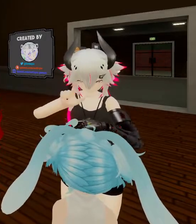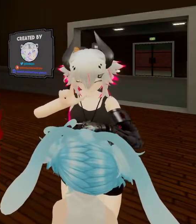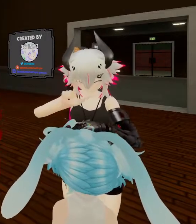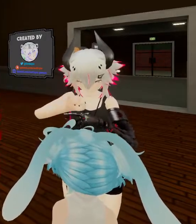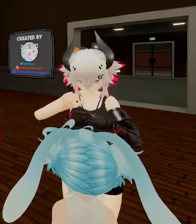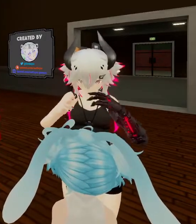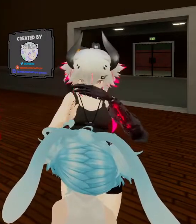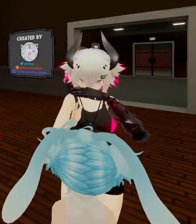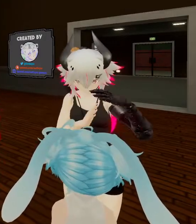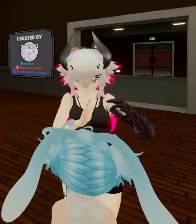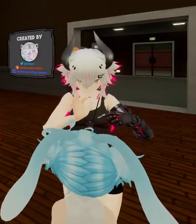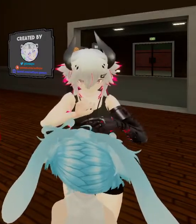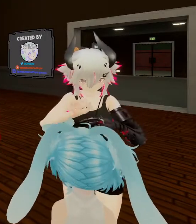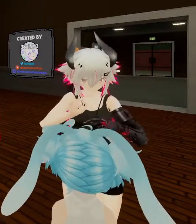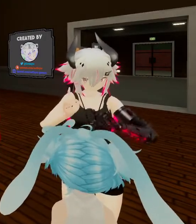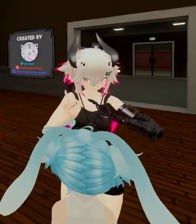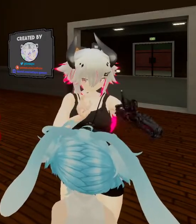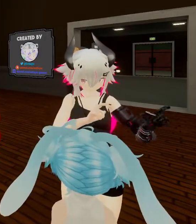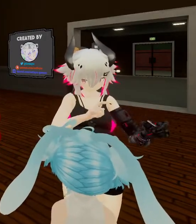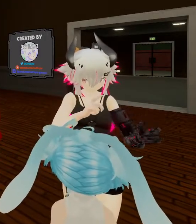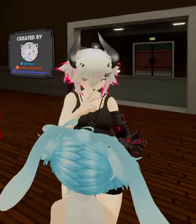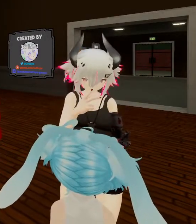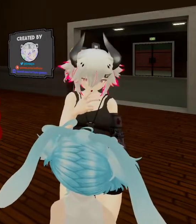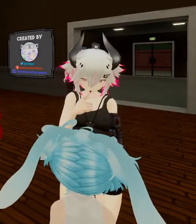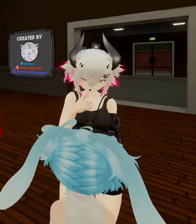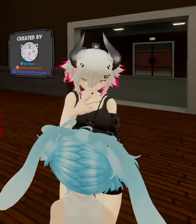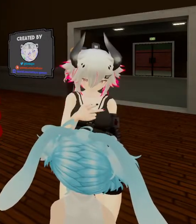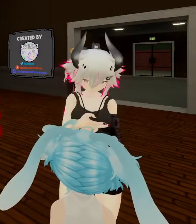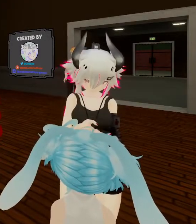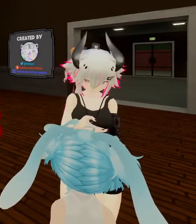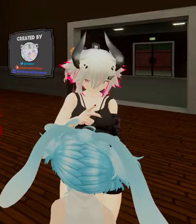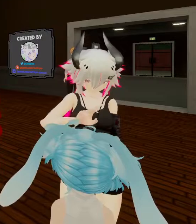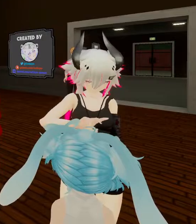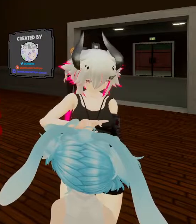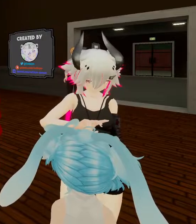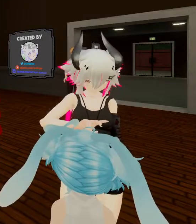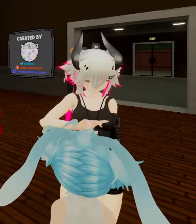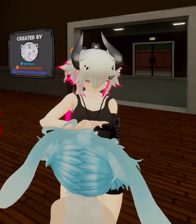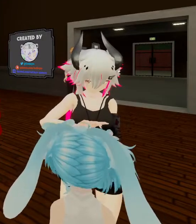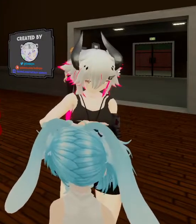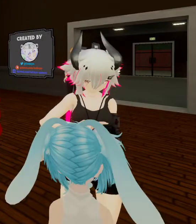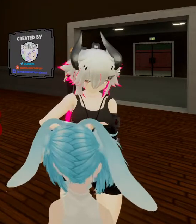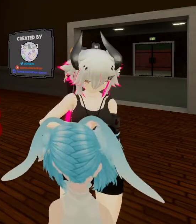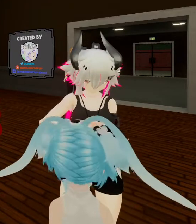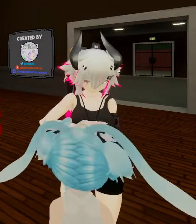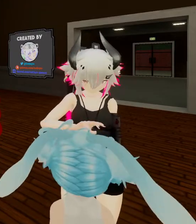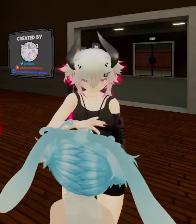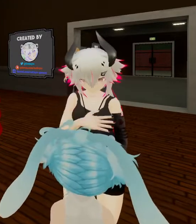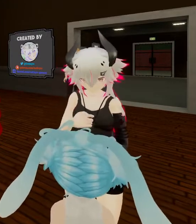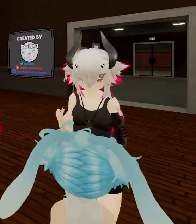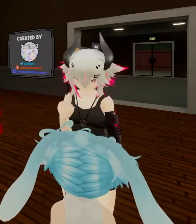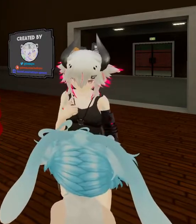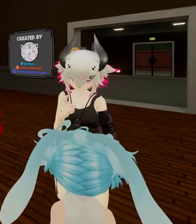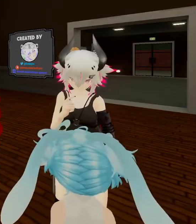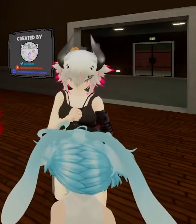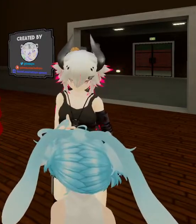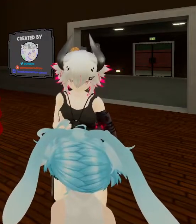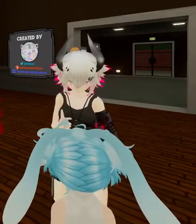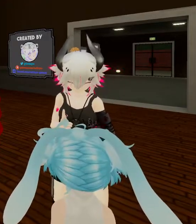able to escape? I didn't So get it yet, if sorry. you get a red card, you try. The map's not here now. I can't show you. You